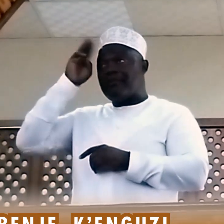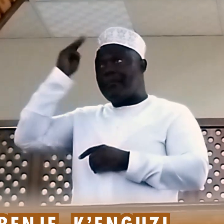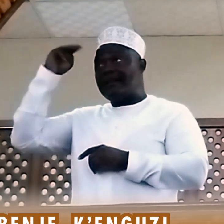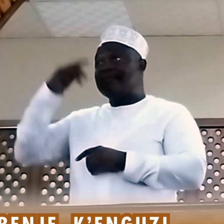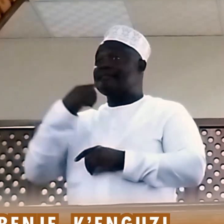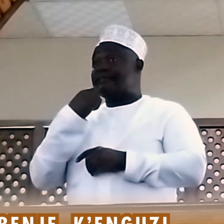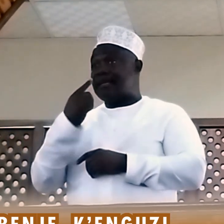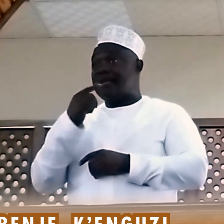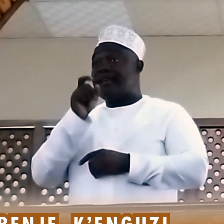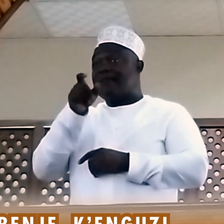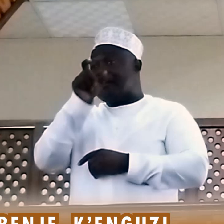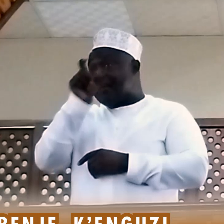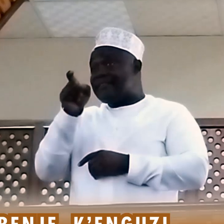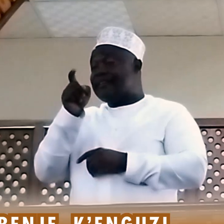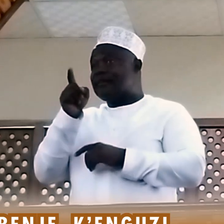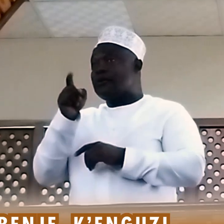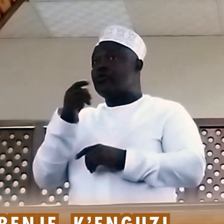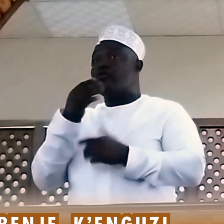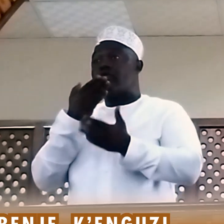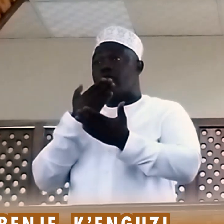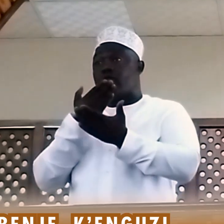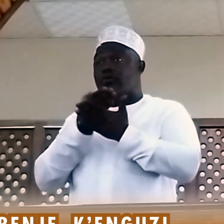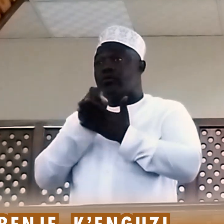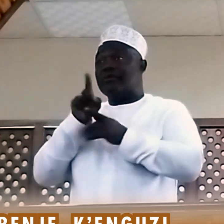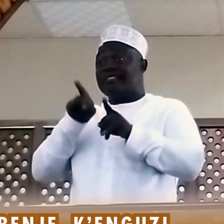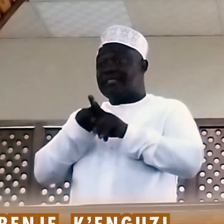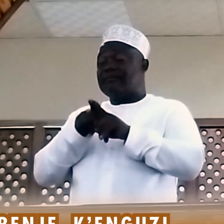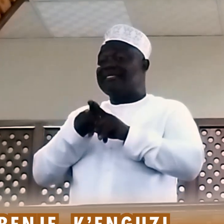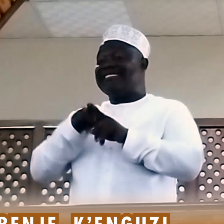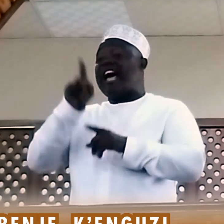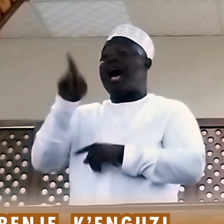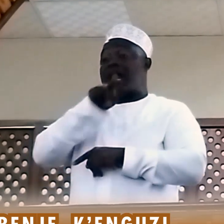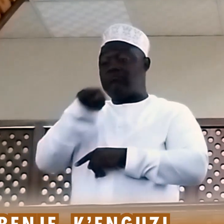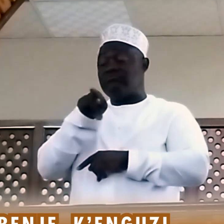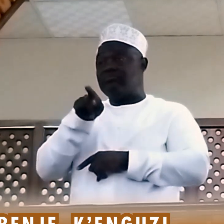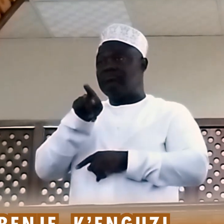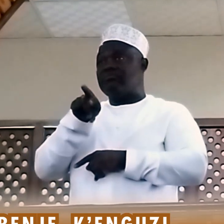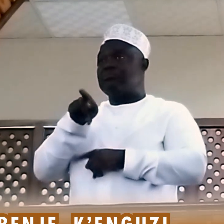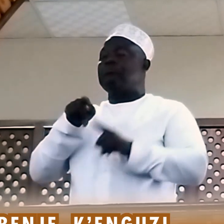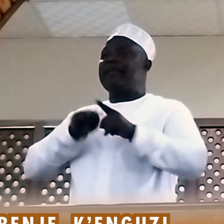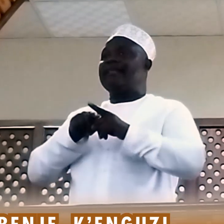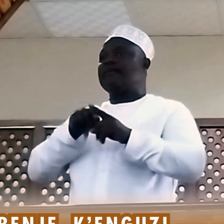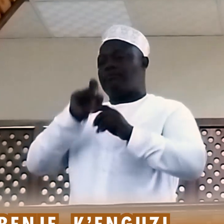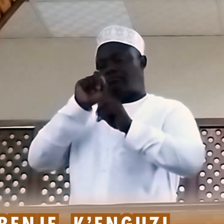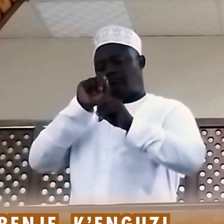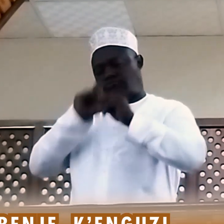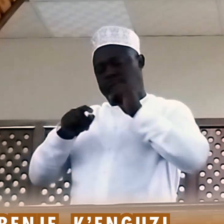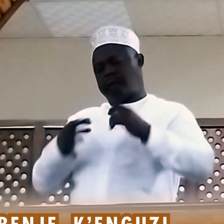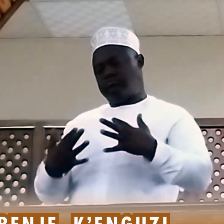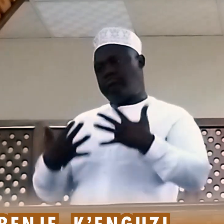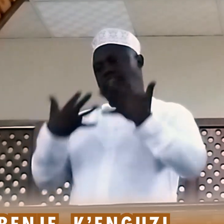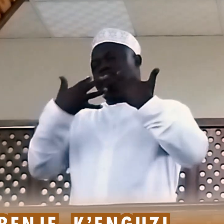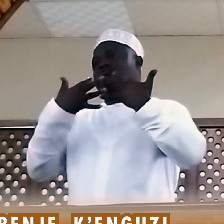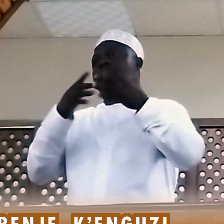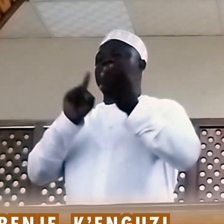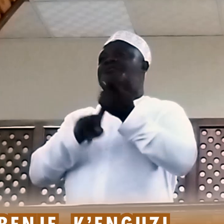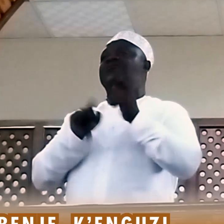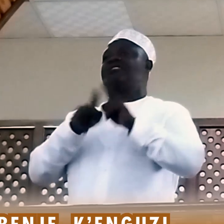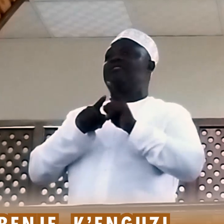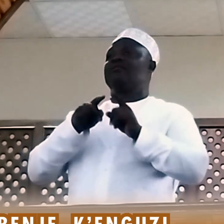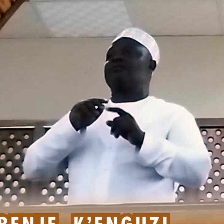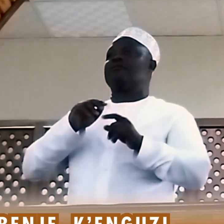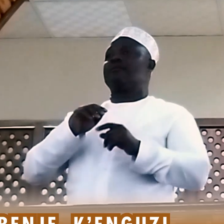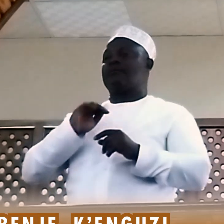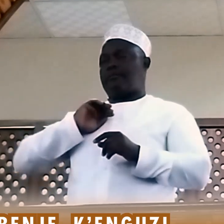says, every flesh nourished by haram deserves fire. Dear